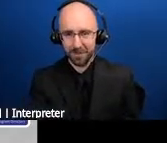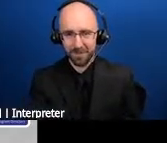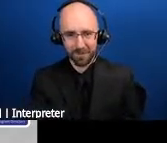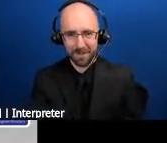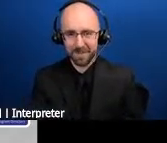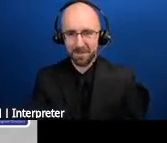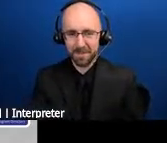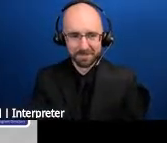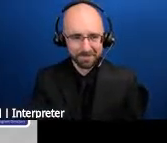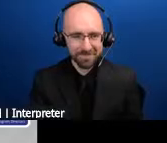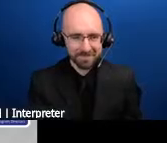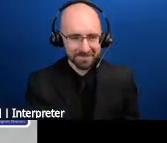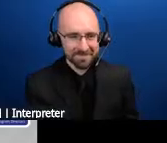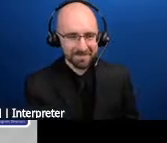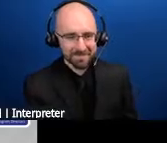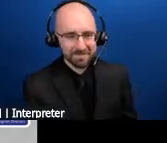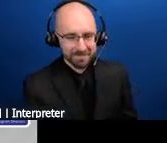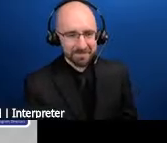turn it over to the roundtable?